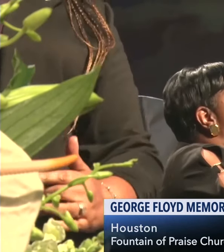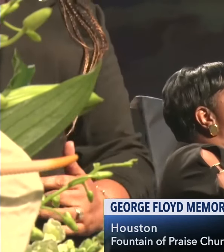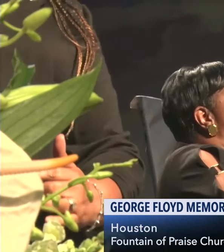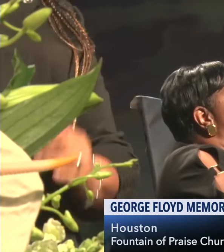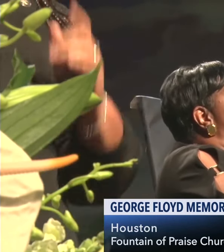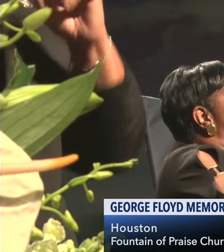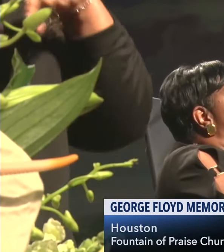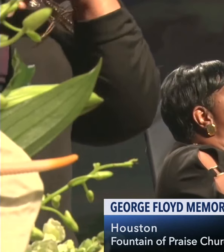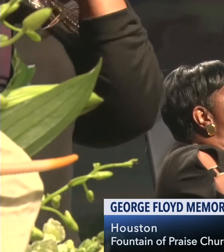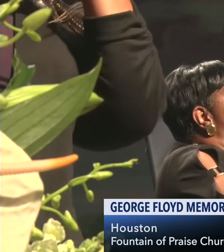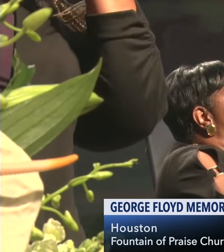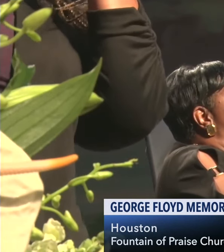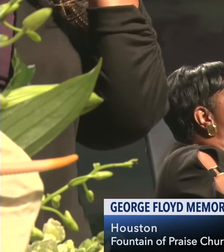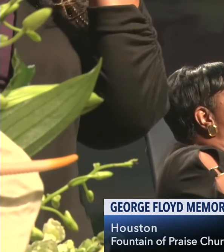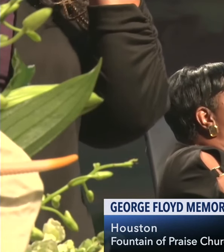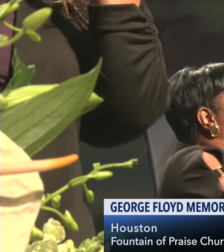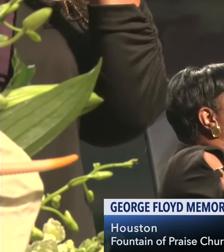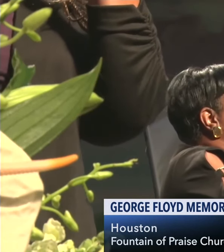along